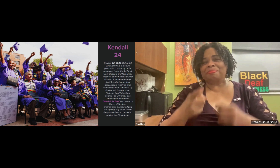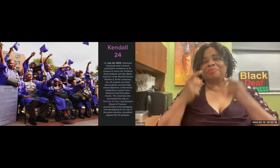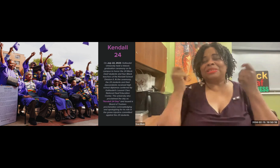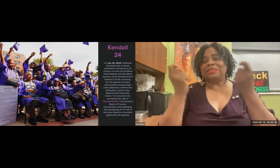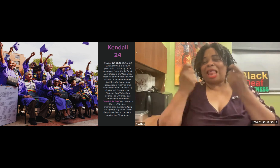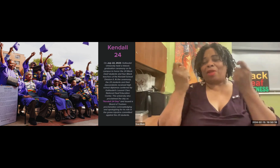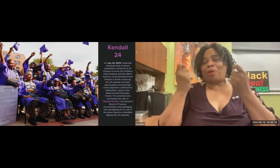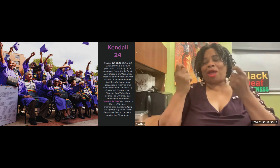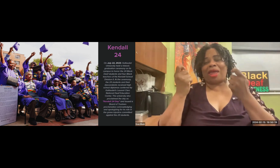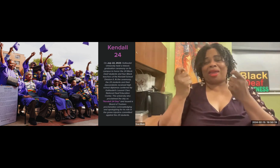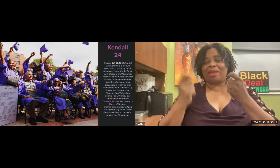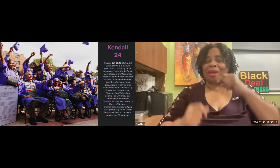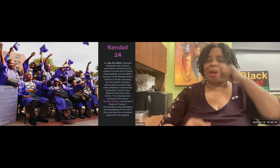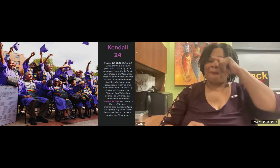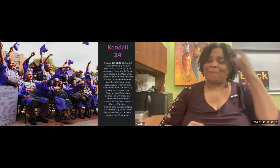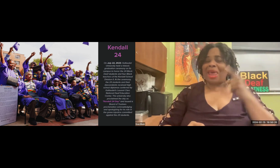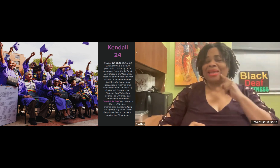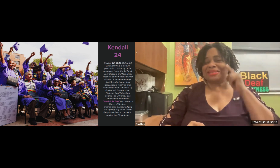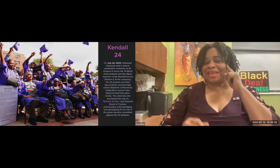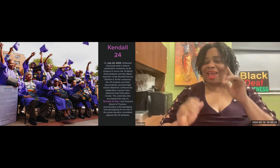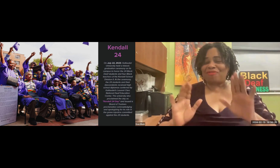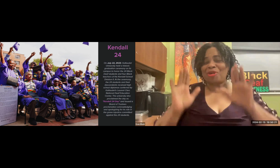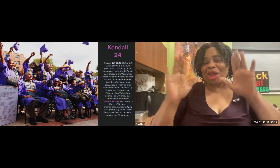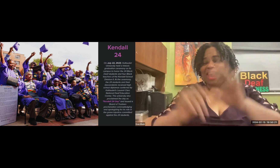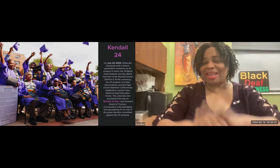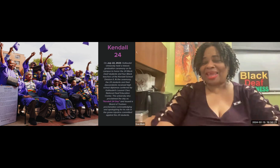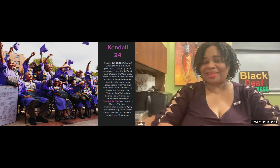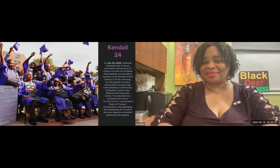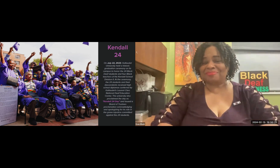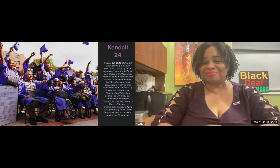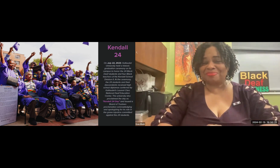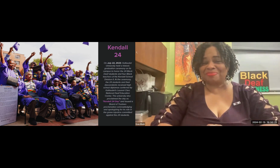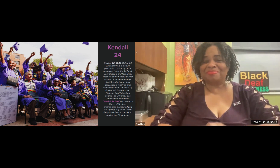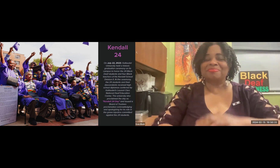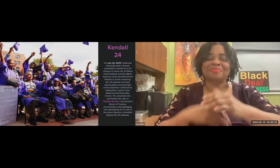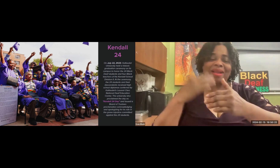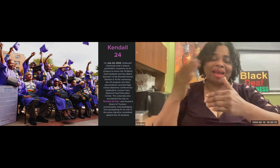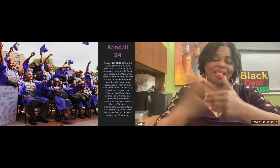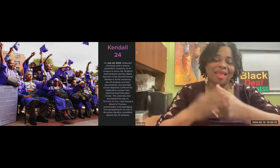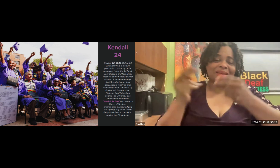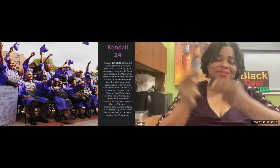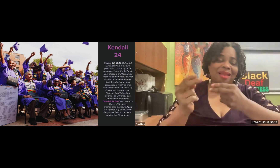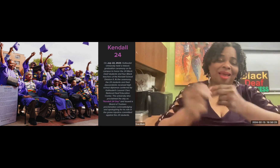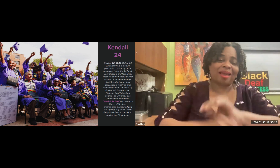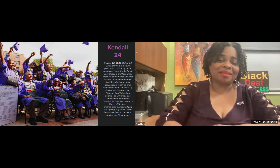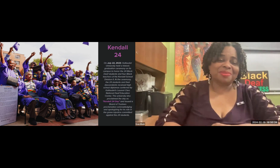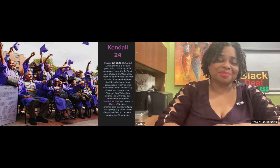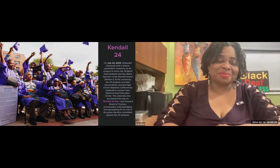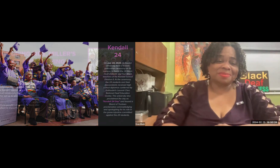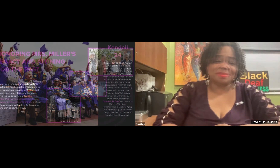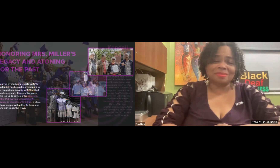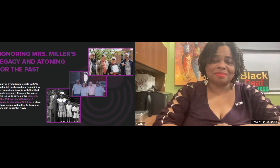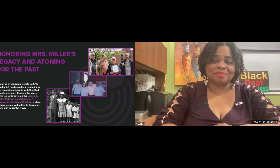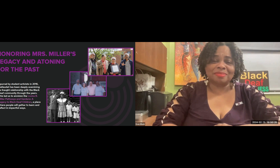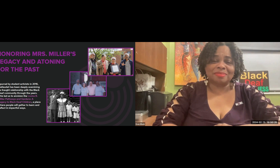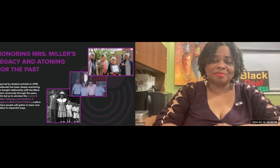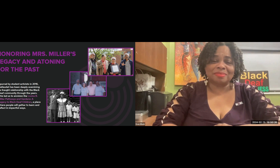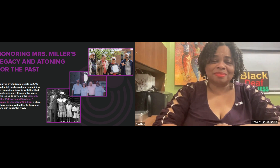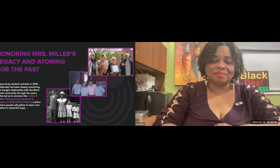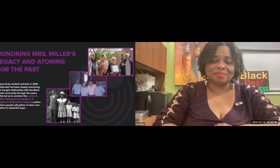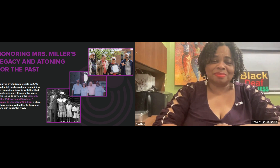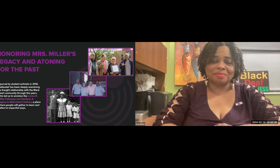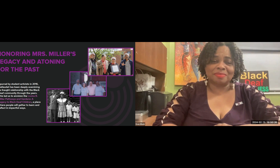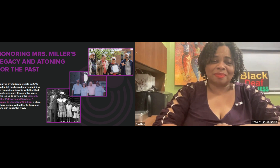So it was definitely beautiful to see them celebrate Black deaf excellence. Slide, please.